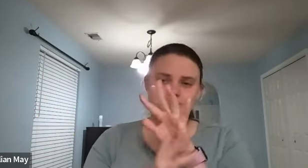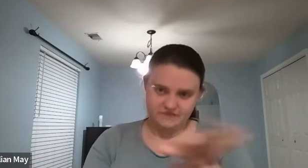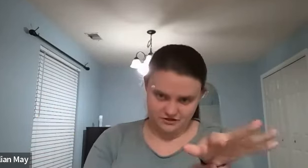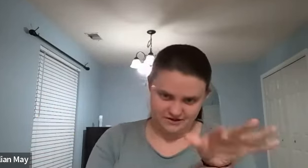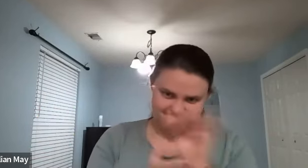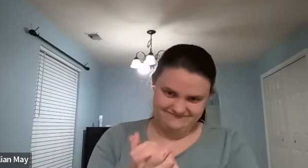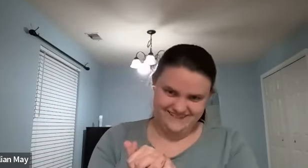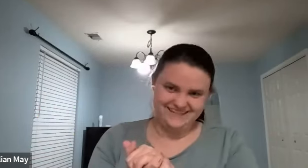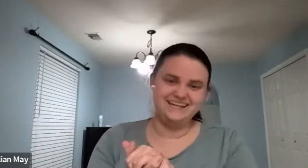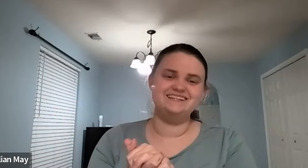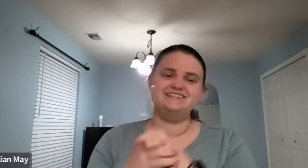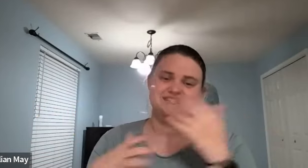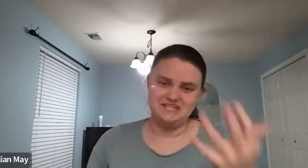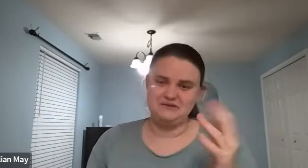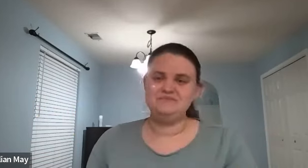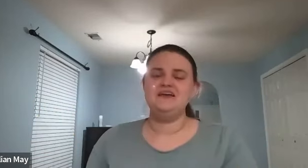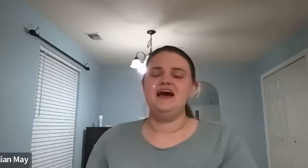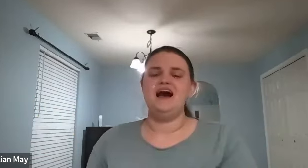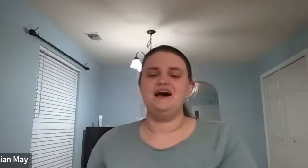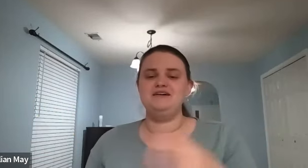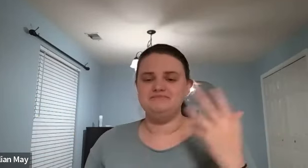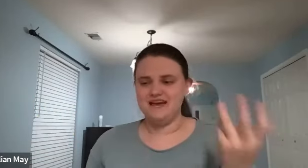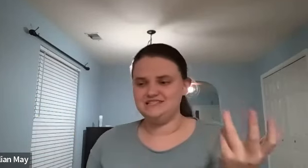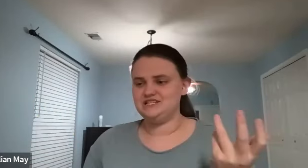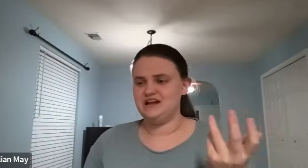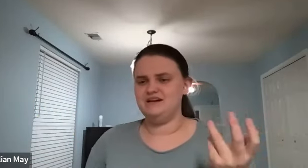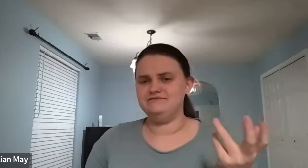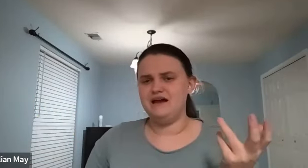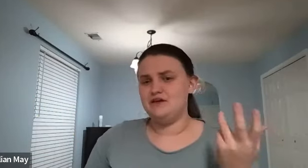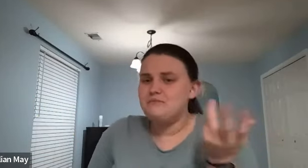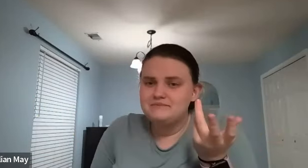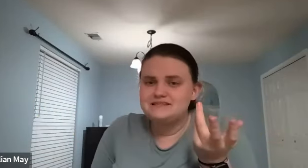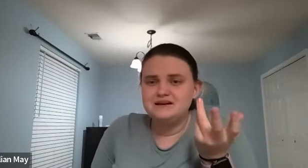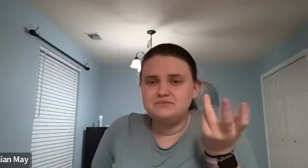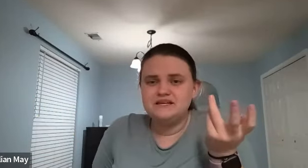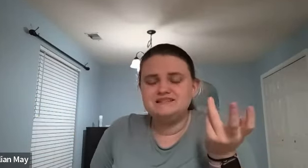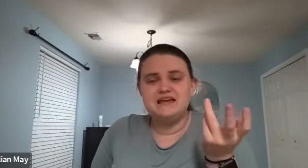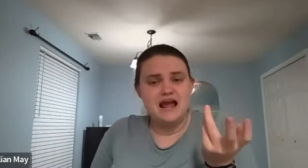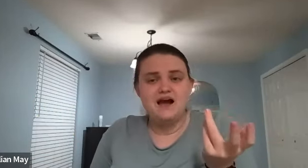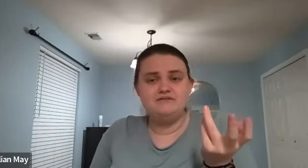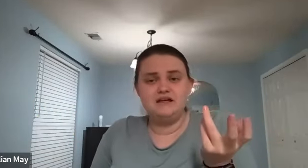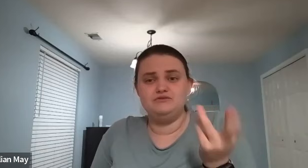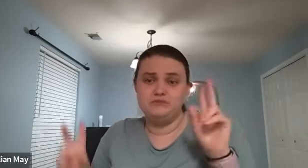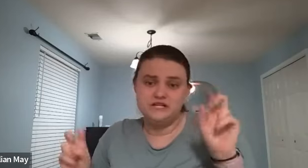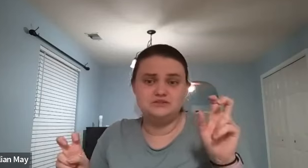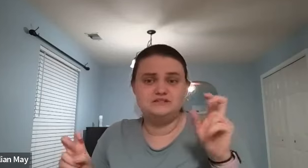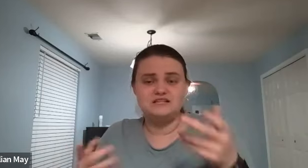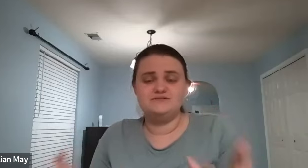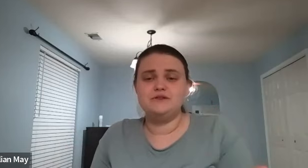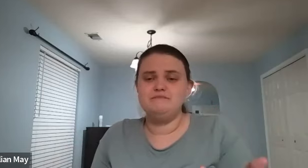would fingerspell. So that's just kind of, there might be some places that have like regional signs for them,